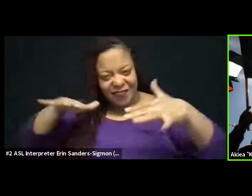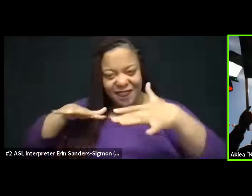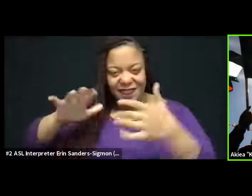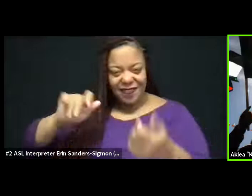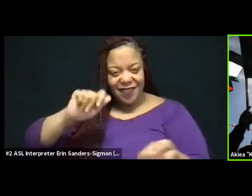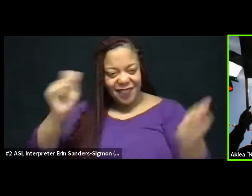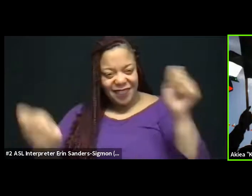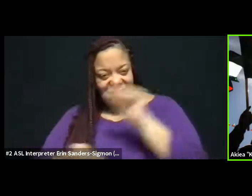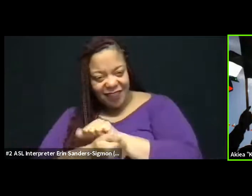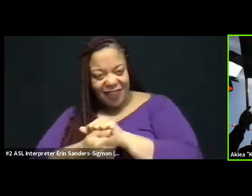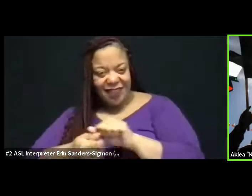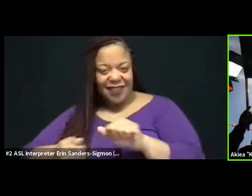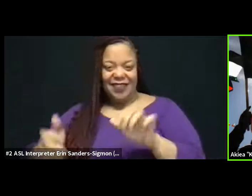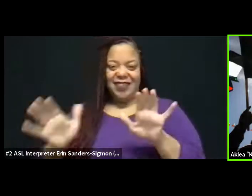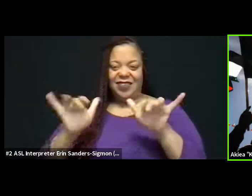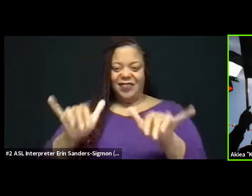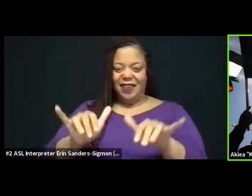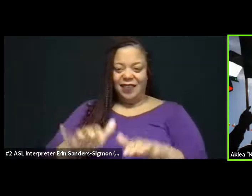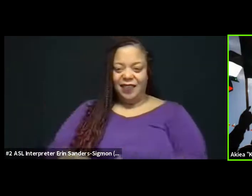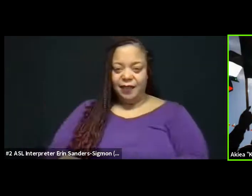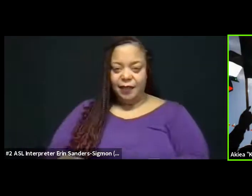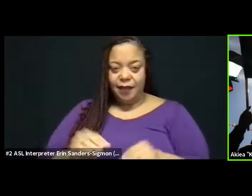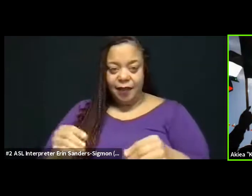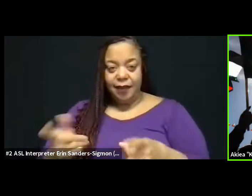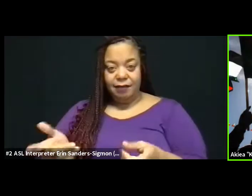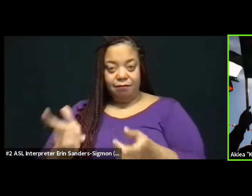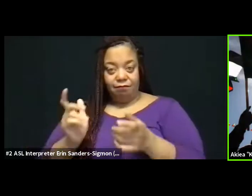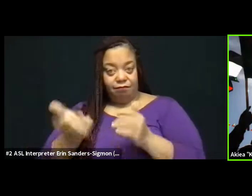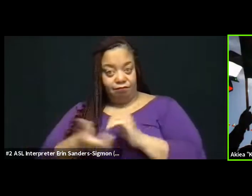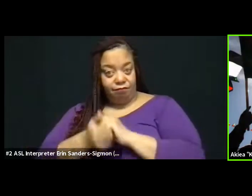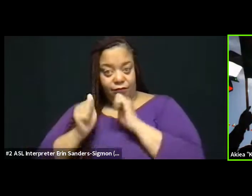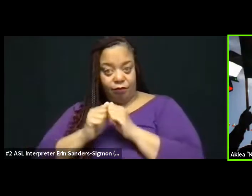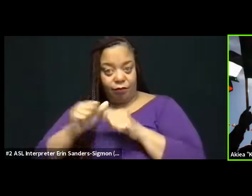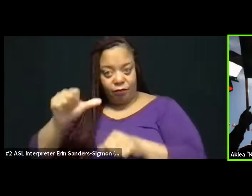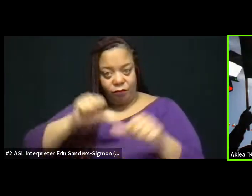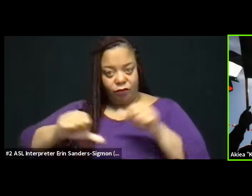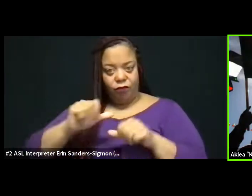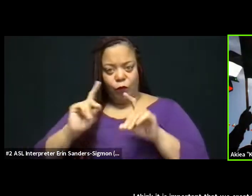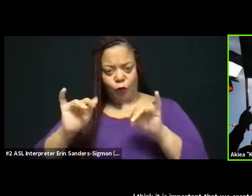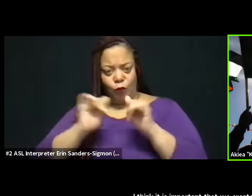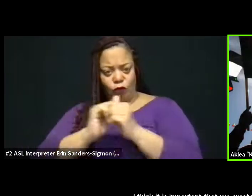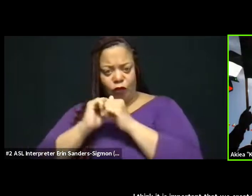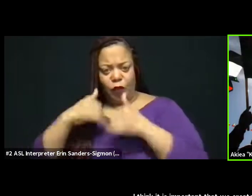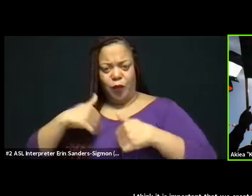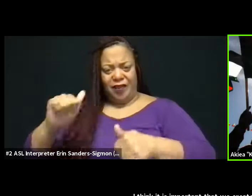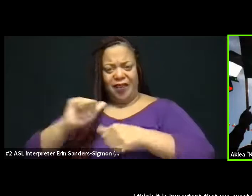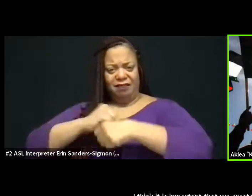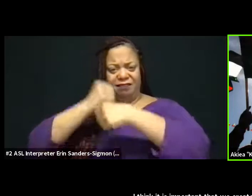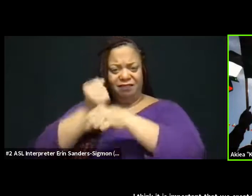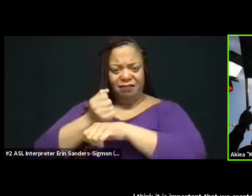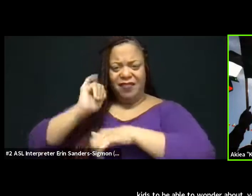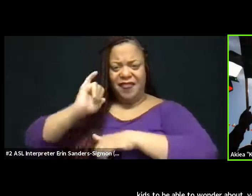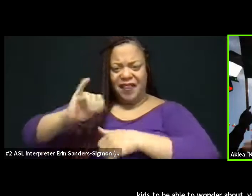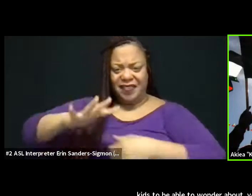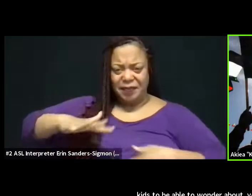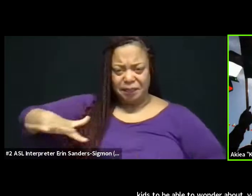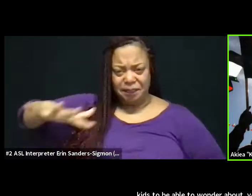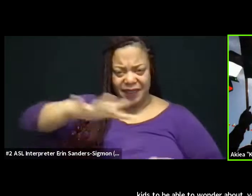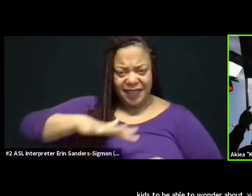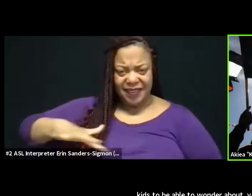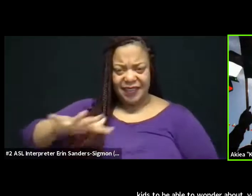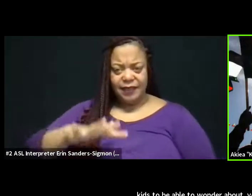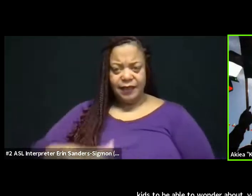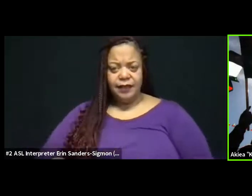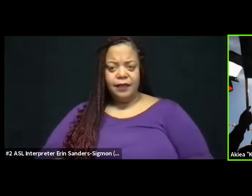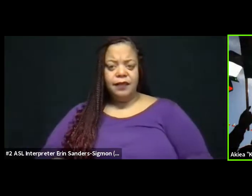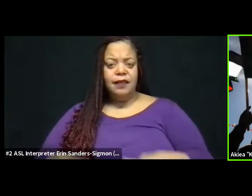together? How can we create this space together right? We need to create our own realm of learning